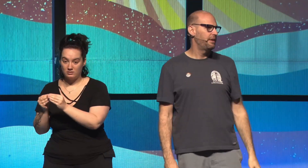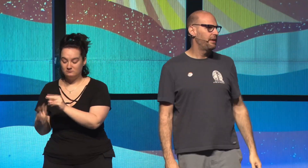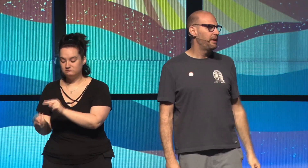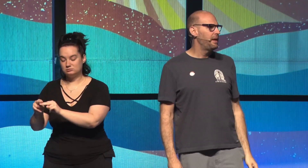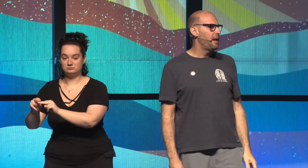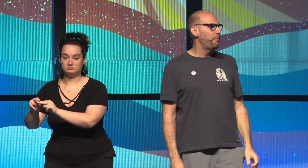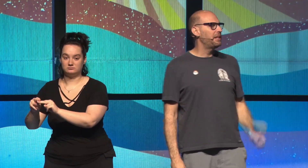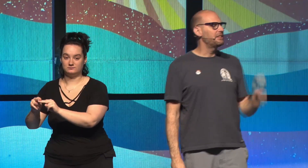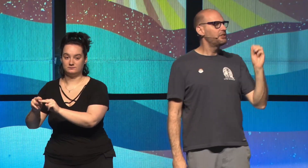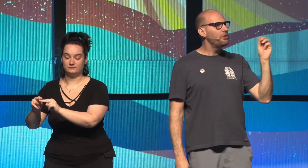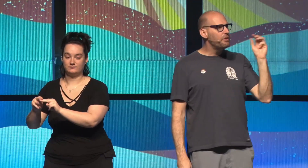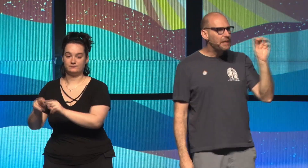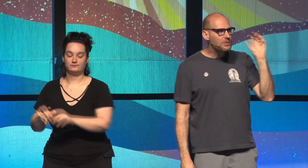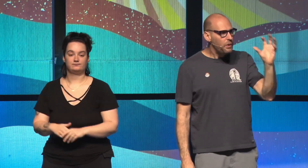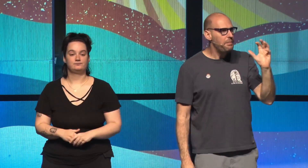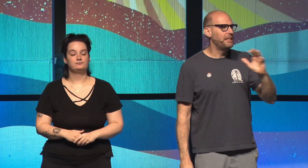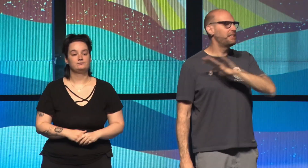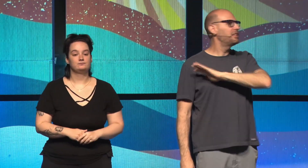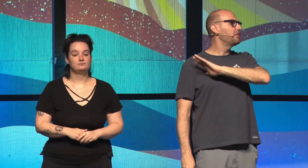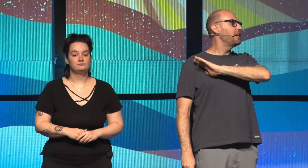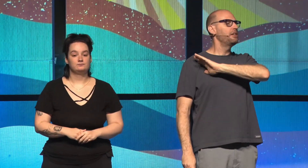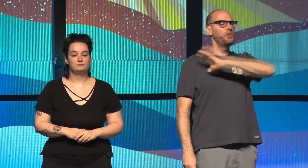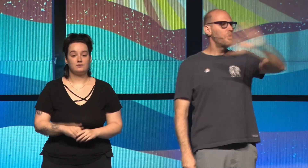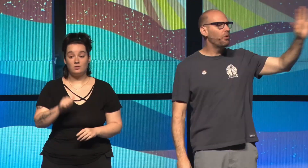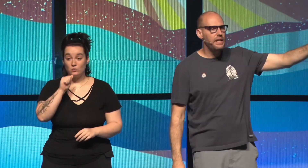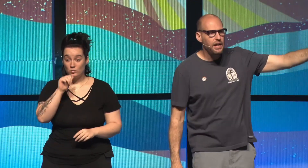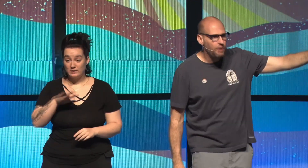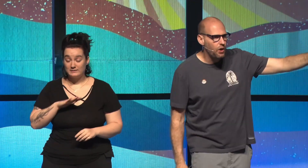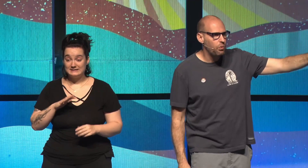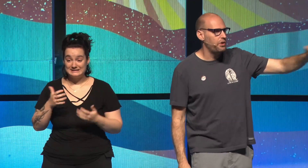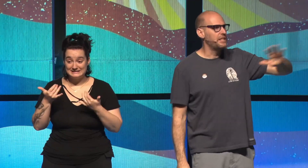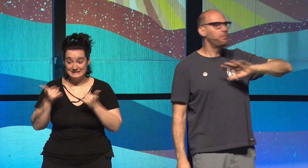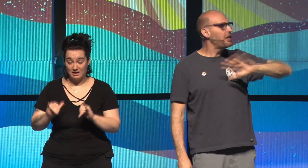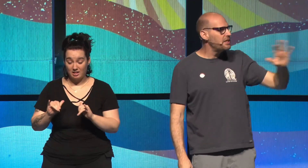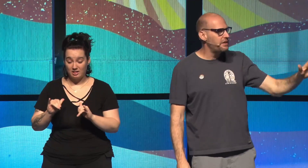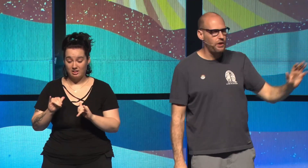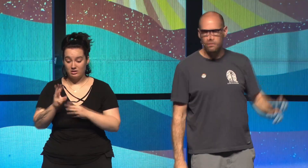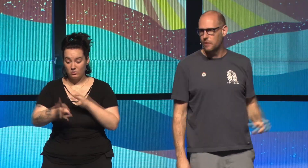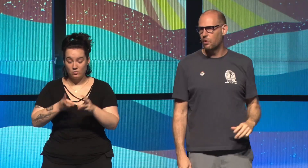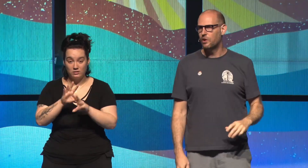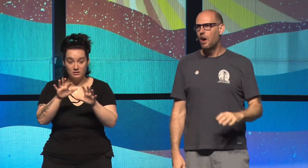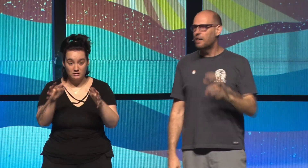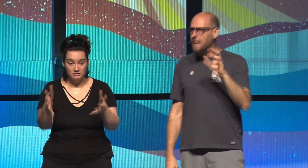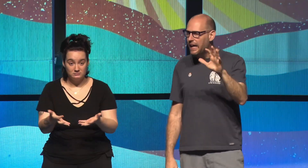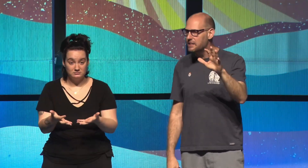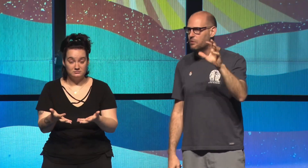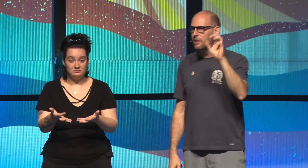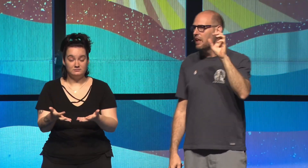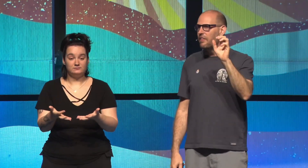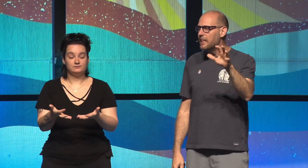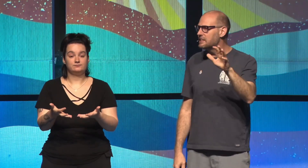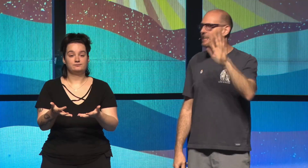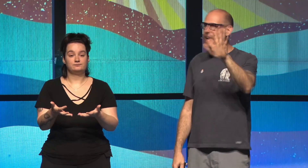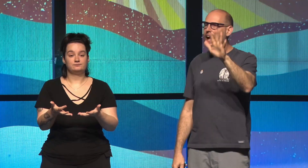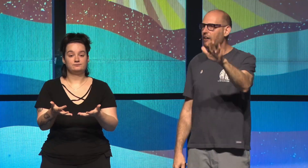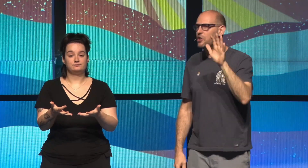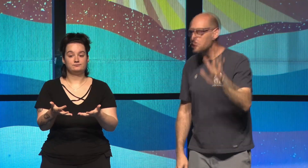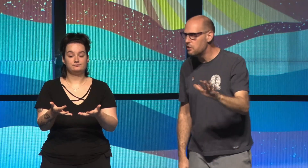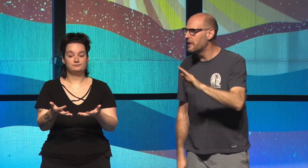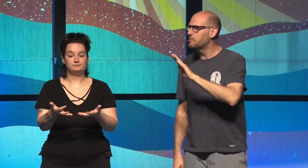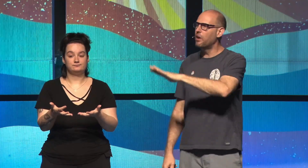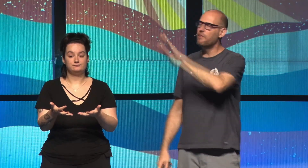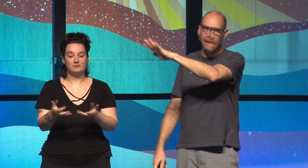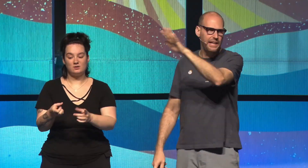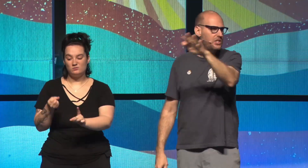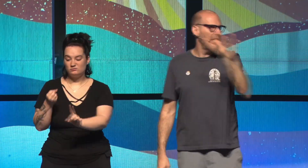illiterate. Because women still, in the majority of our world, especially in the developing world, are tasked with things that they have to